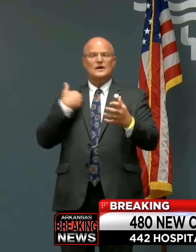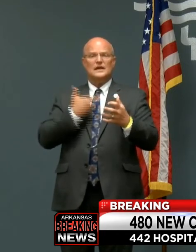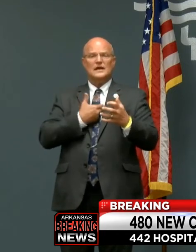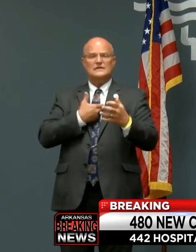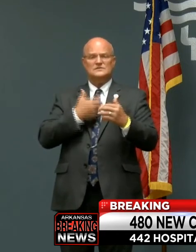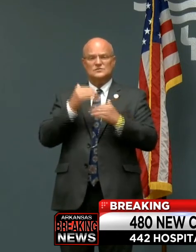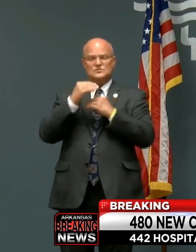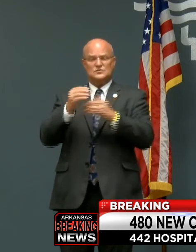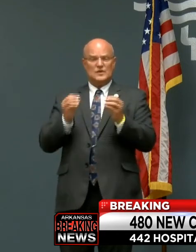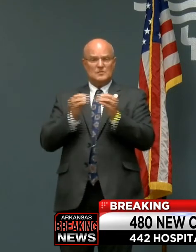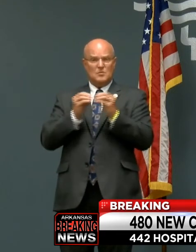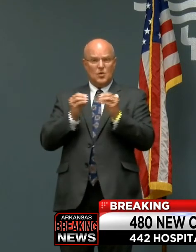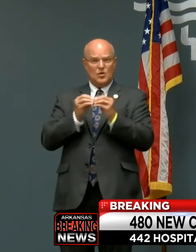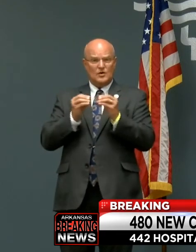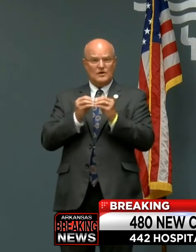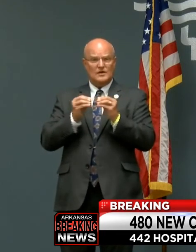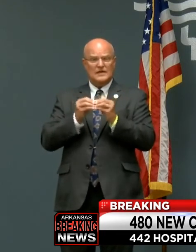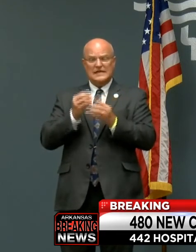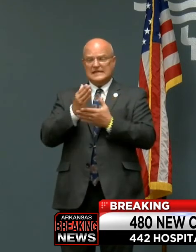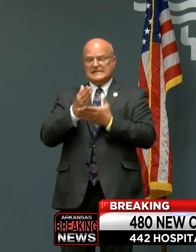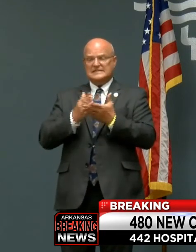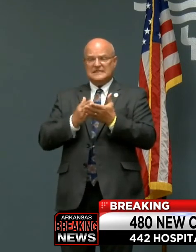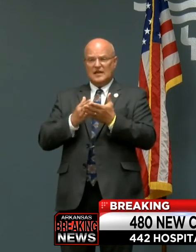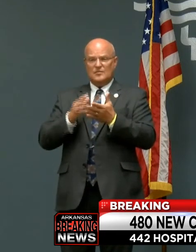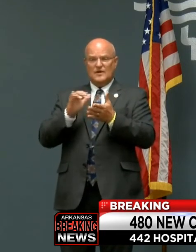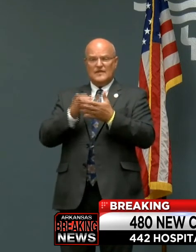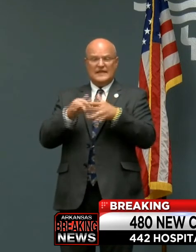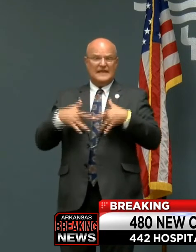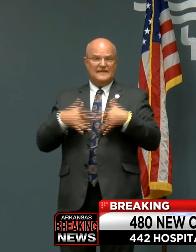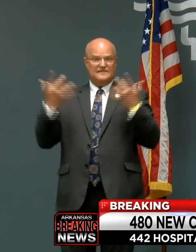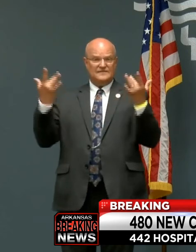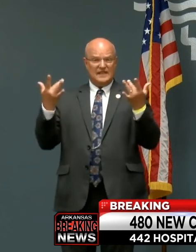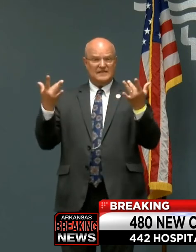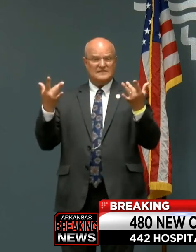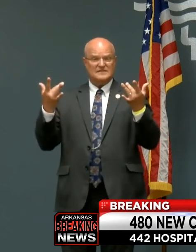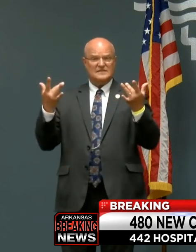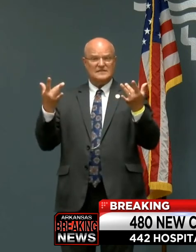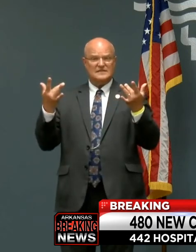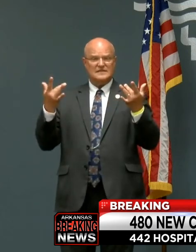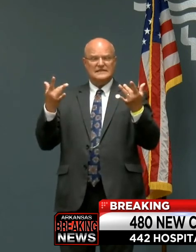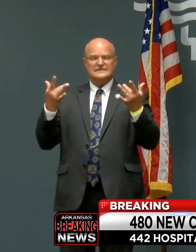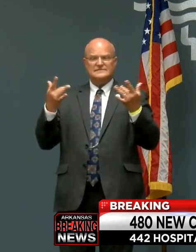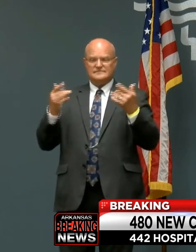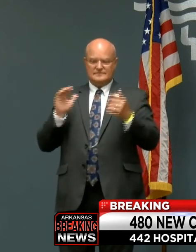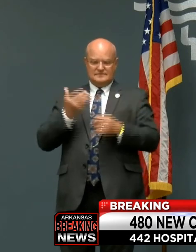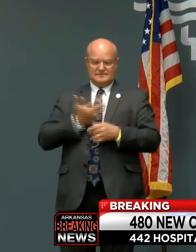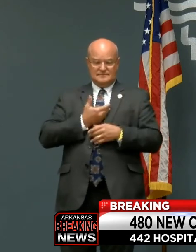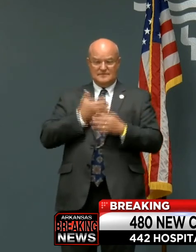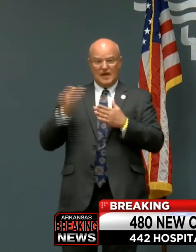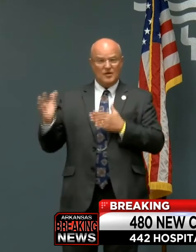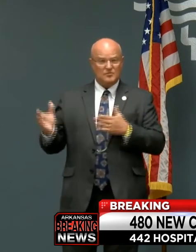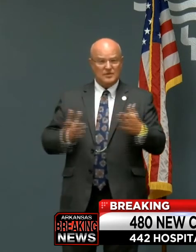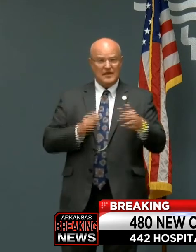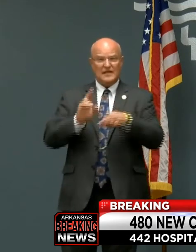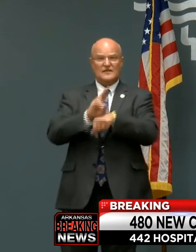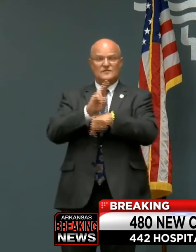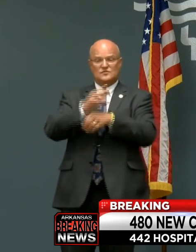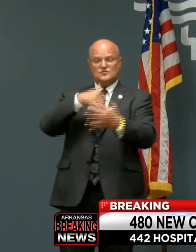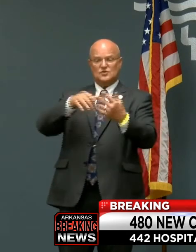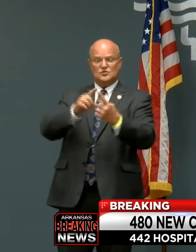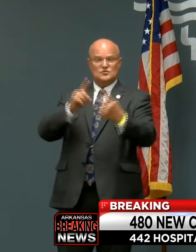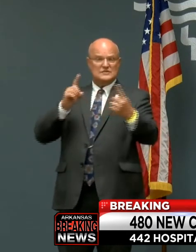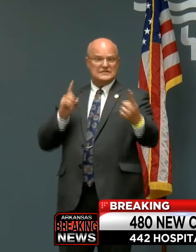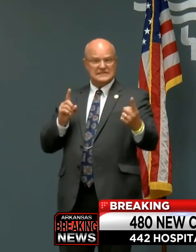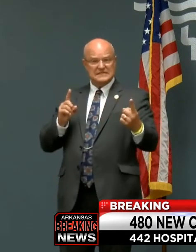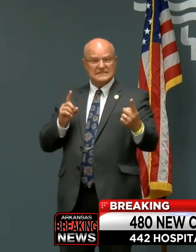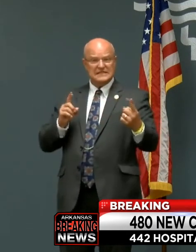to restrict further some of the events in contrast to our strategy of using social